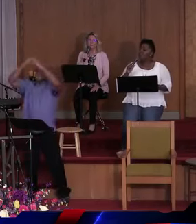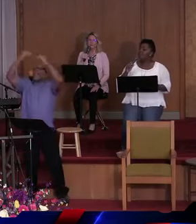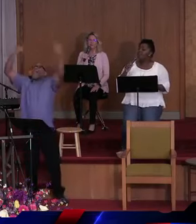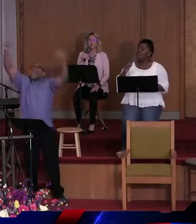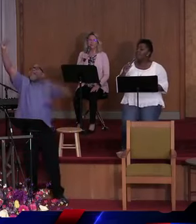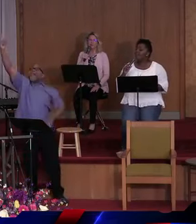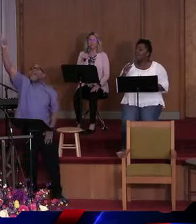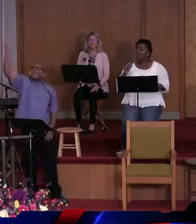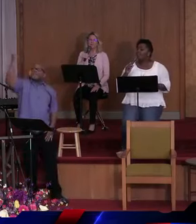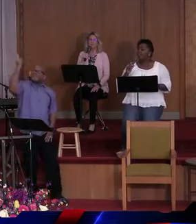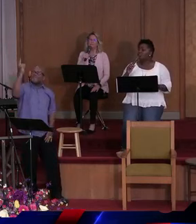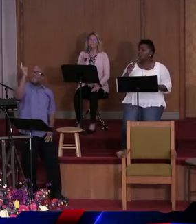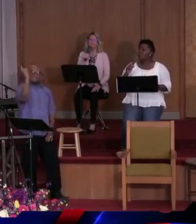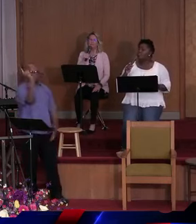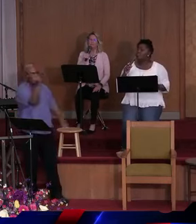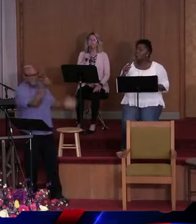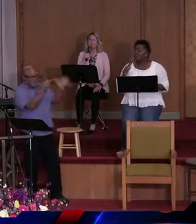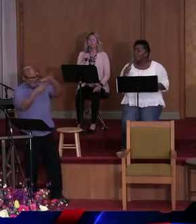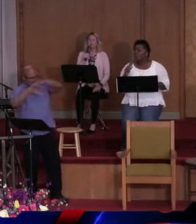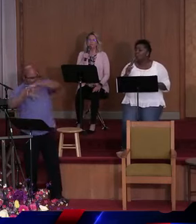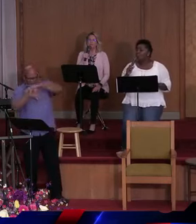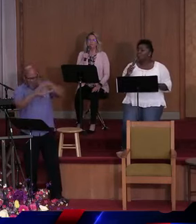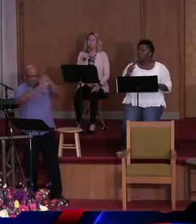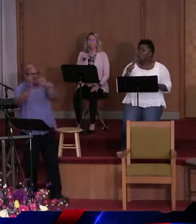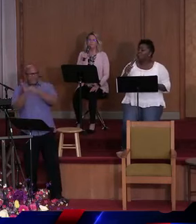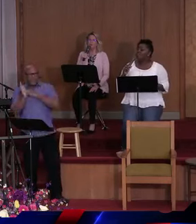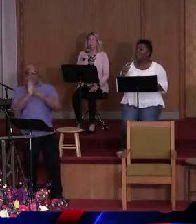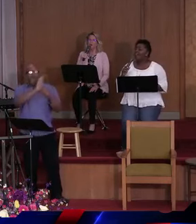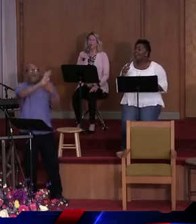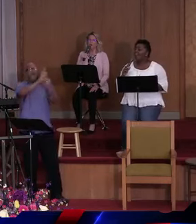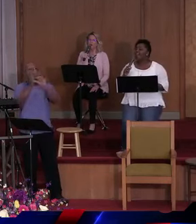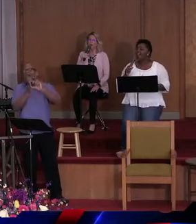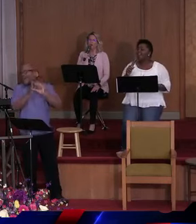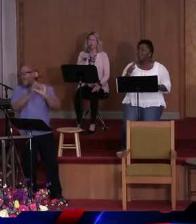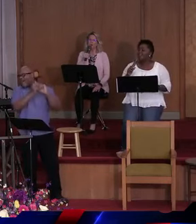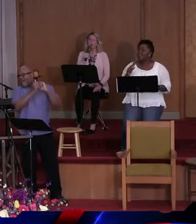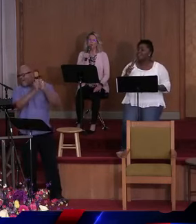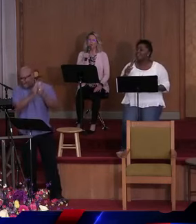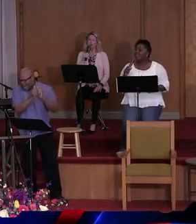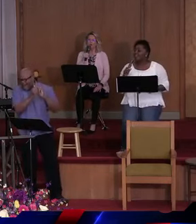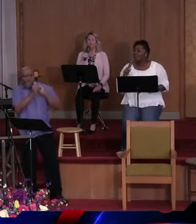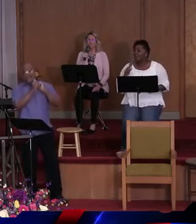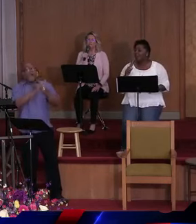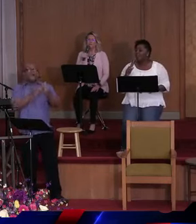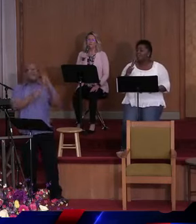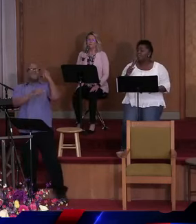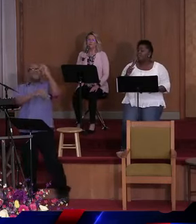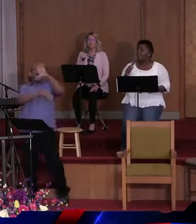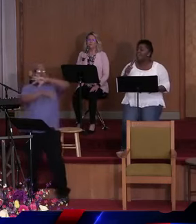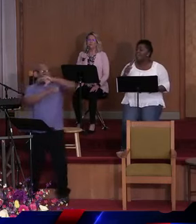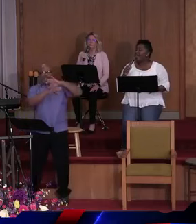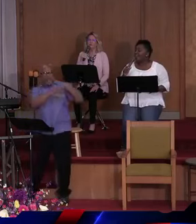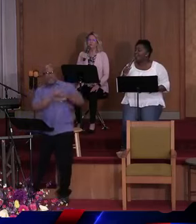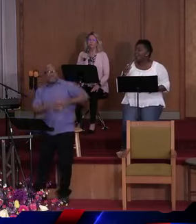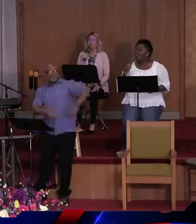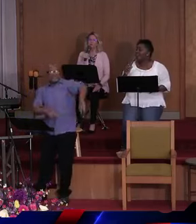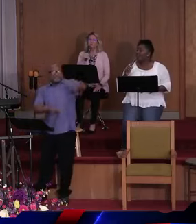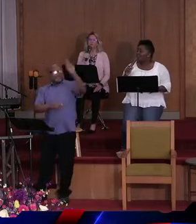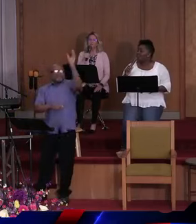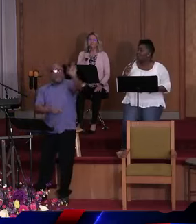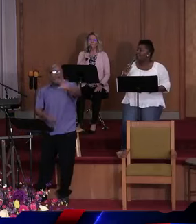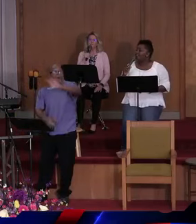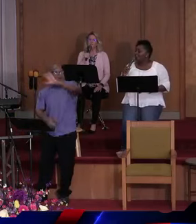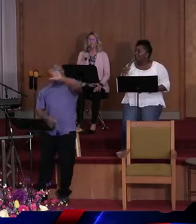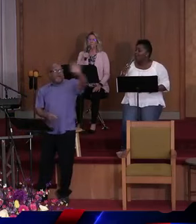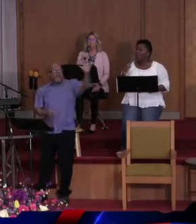came from heaven to earth to show the way from the earth to